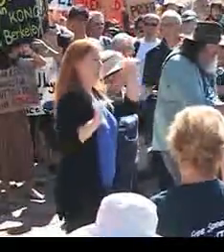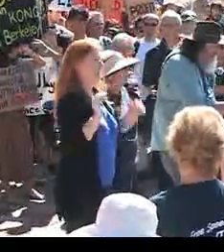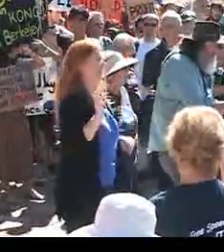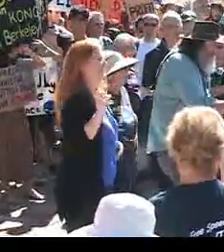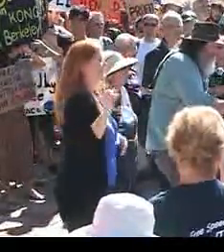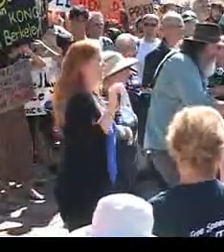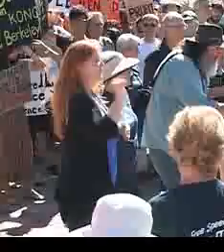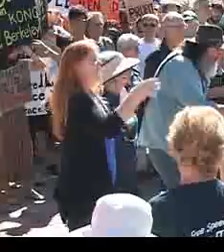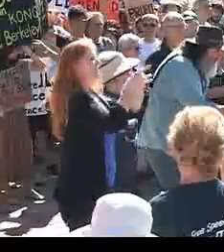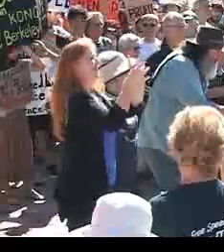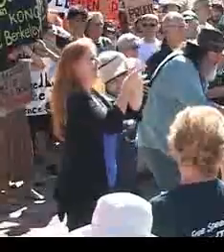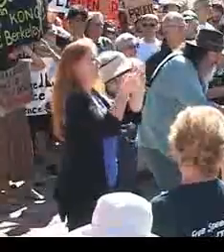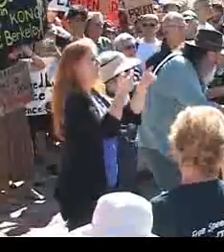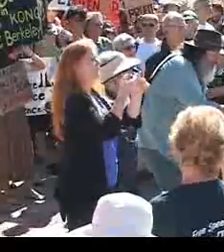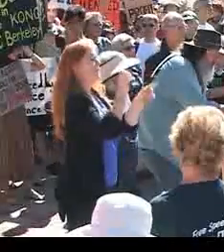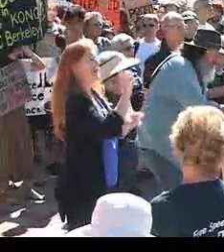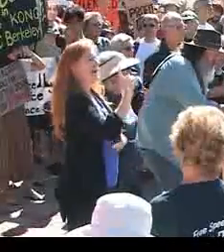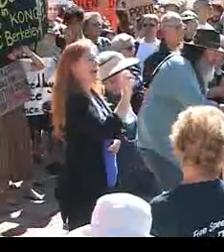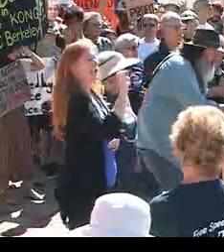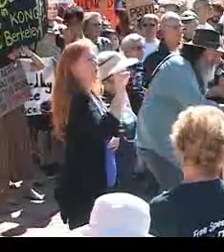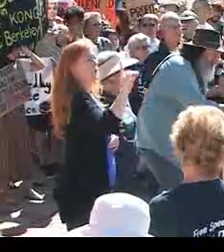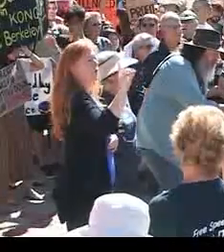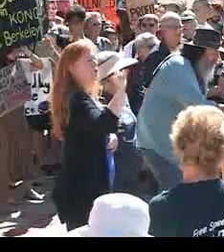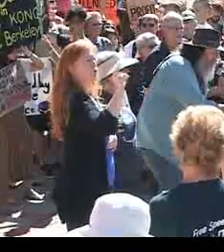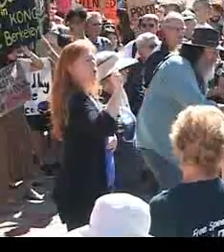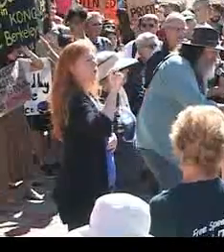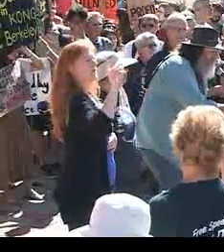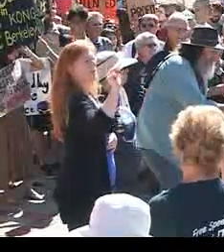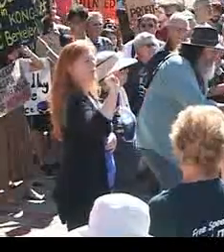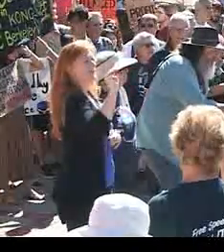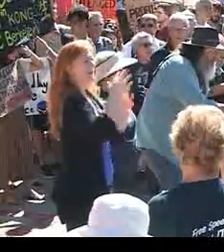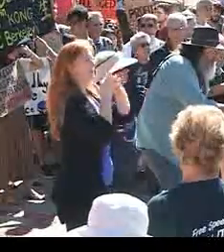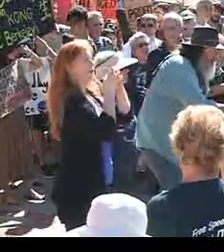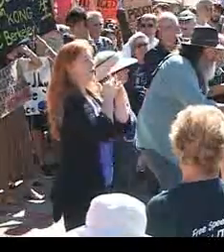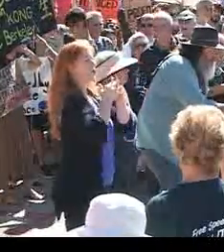This is a statement from Edward Snowden, an American hero.